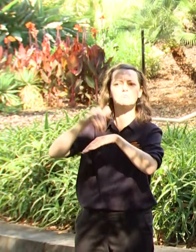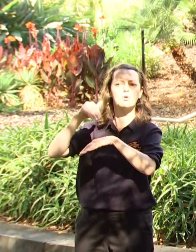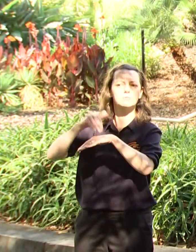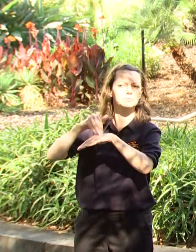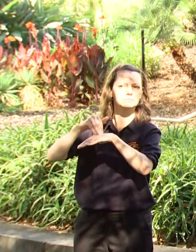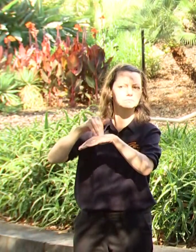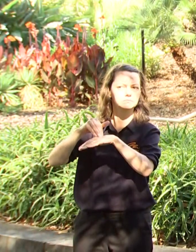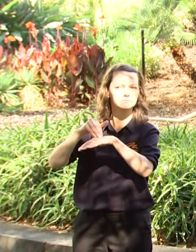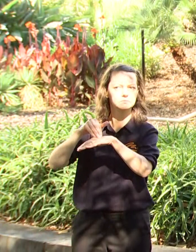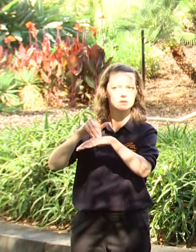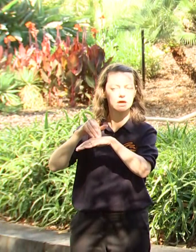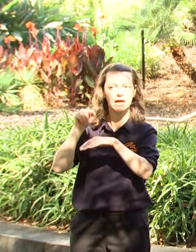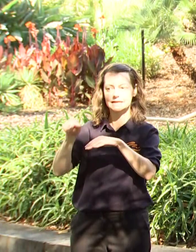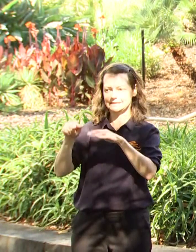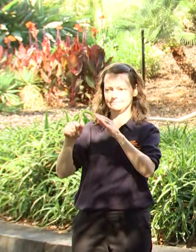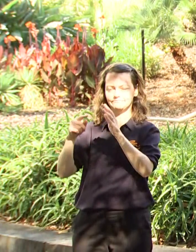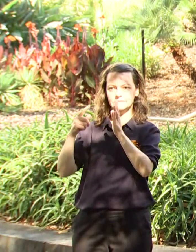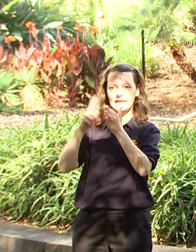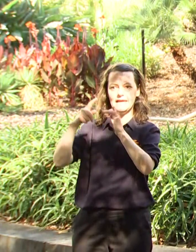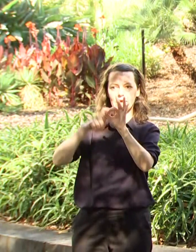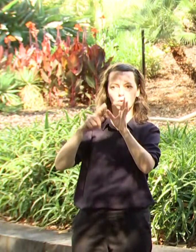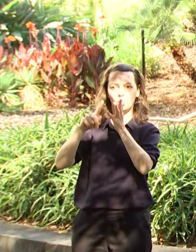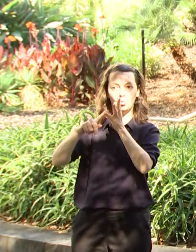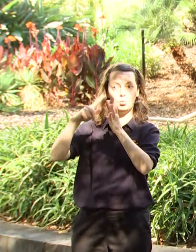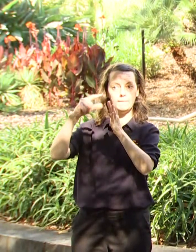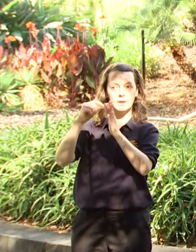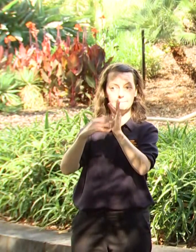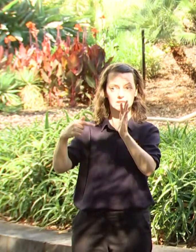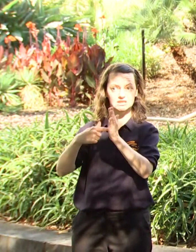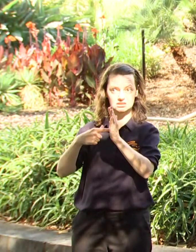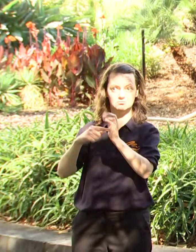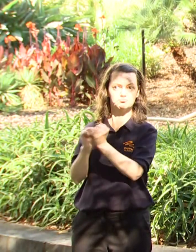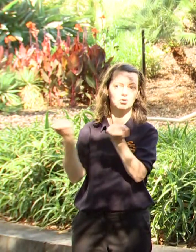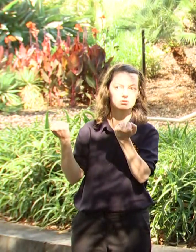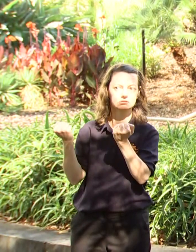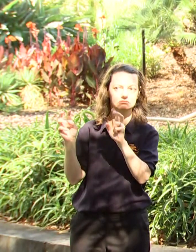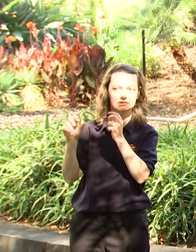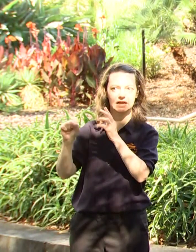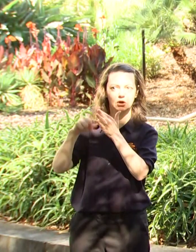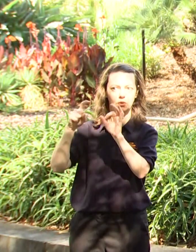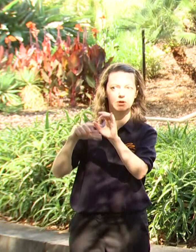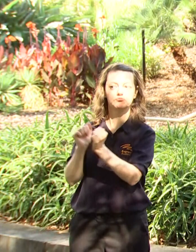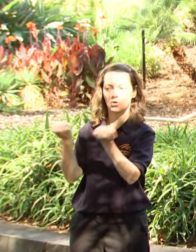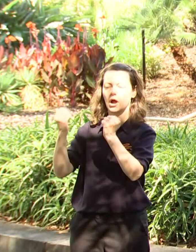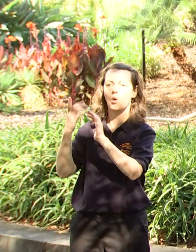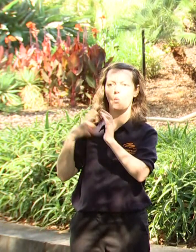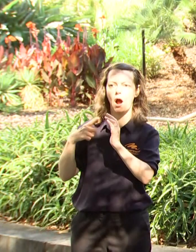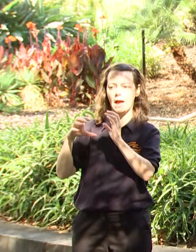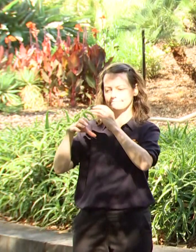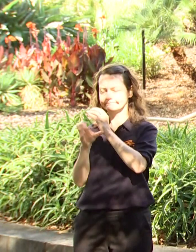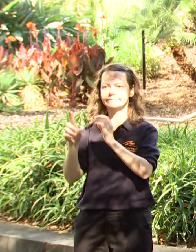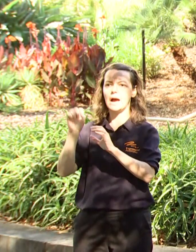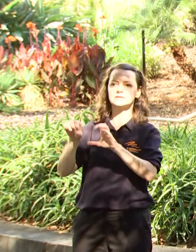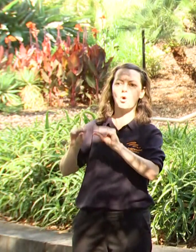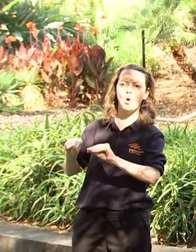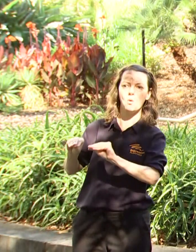again I want to stress it's not a software thing, it's a hardware, an actual machine wasn't working as it should have been. I want to thank those people for their patience,